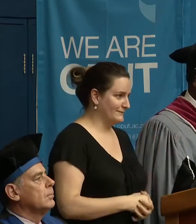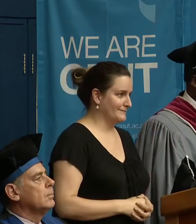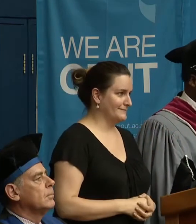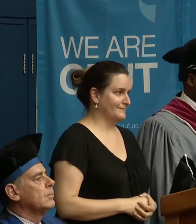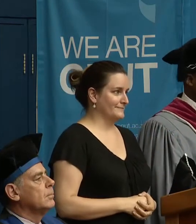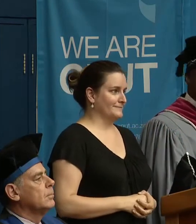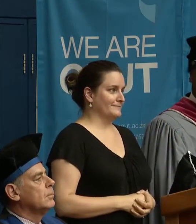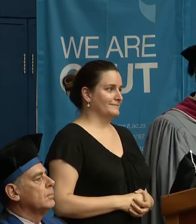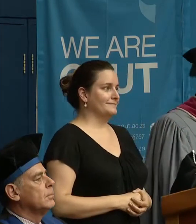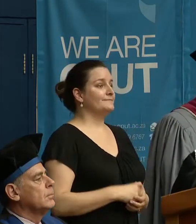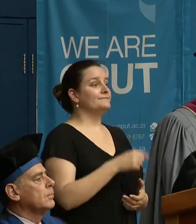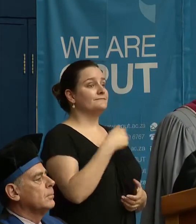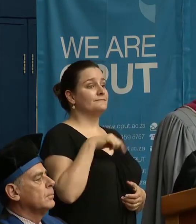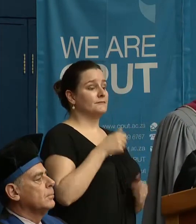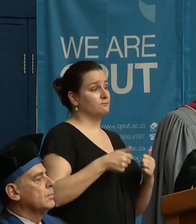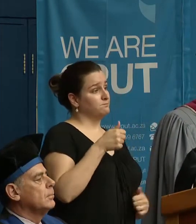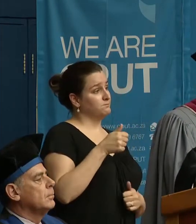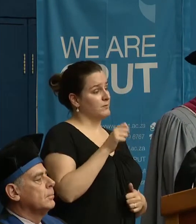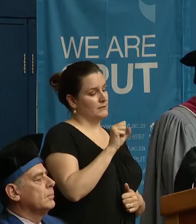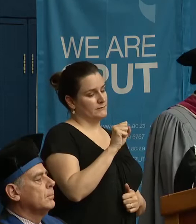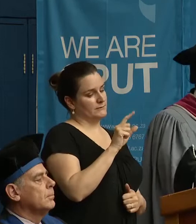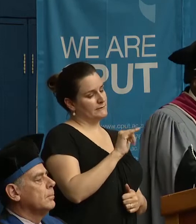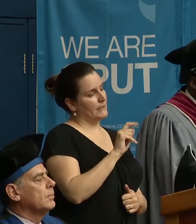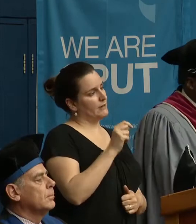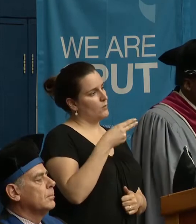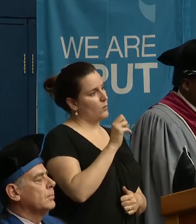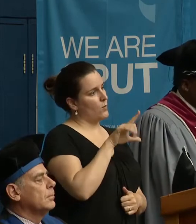SRC President, Mr. Twala, also acknowledged.